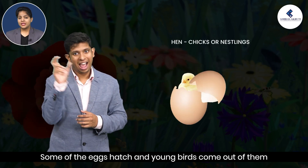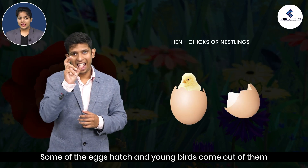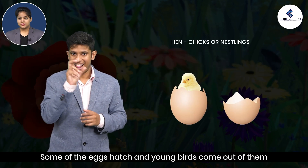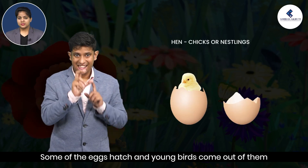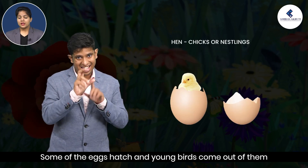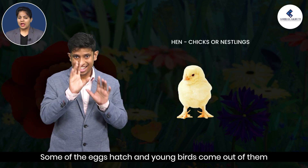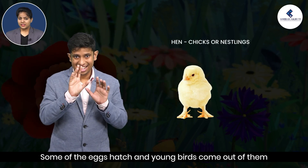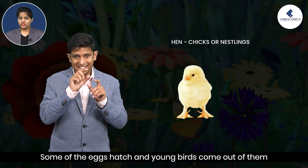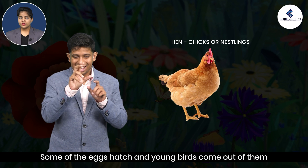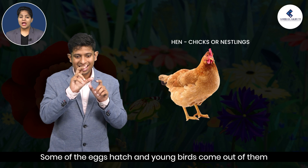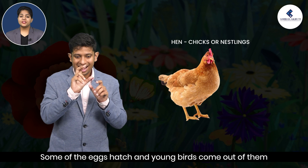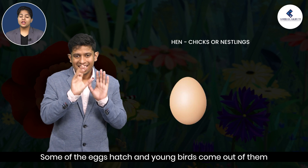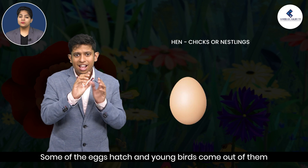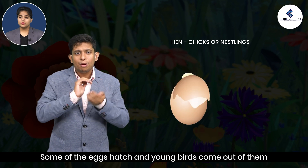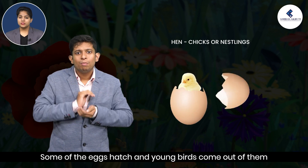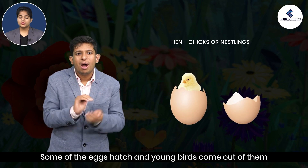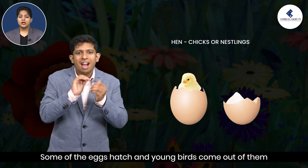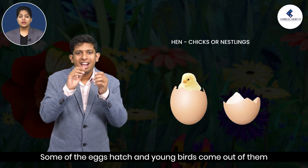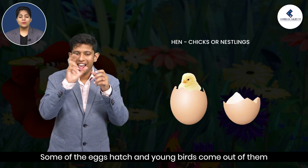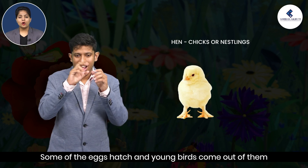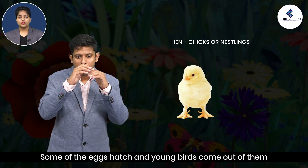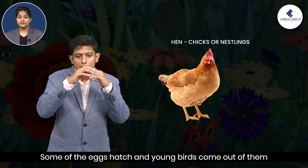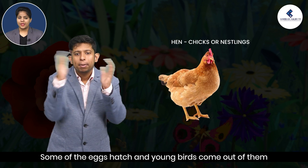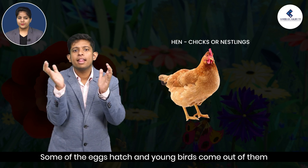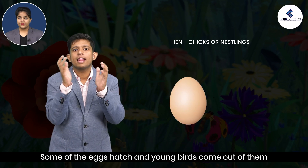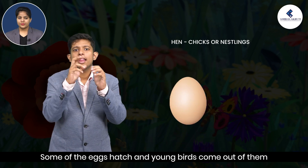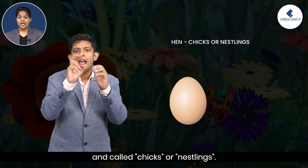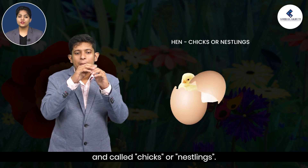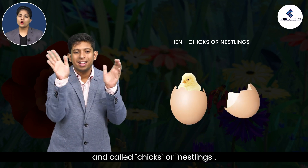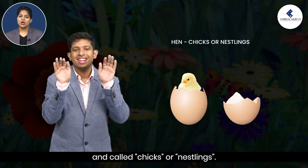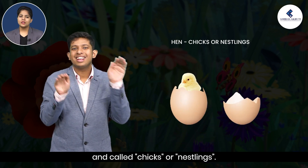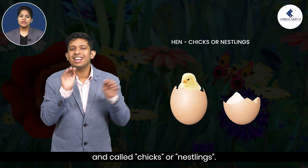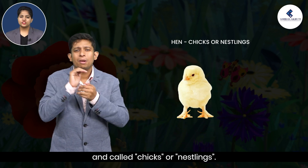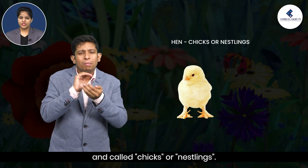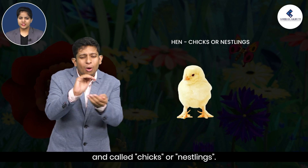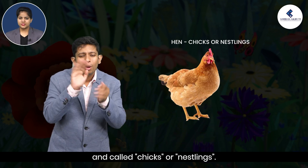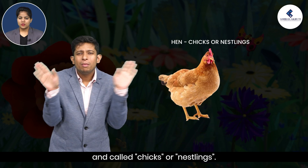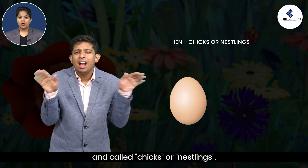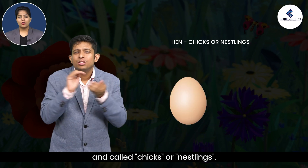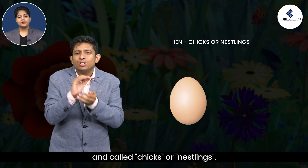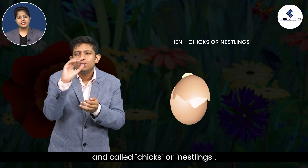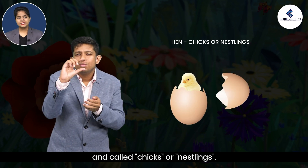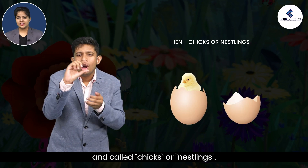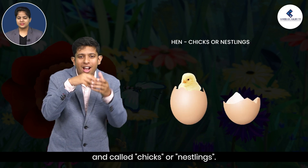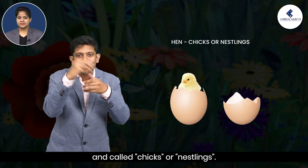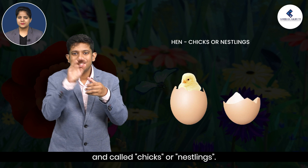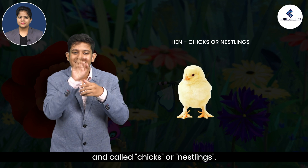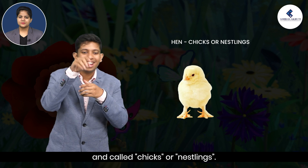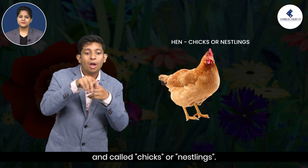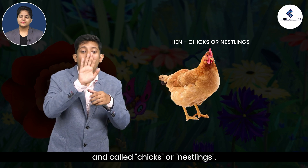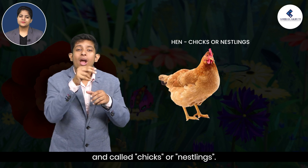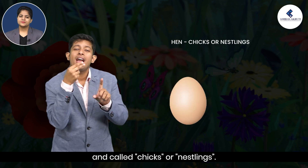Some of the eggs hatch and young birds come out of them and called chicks or